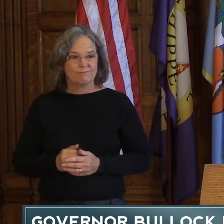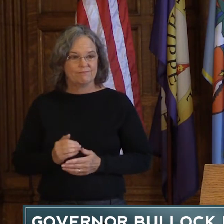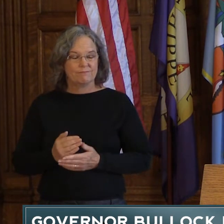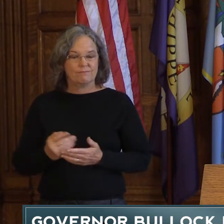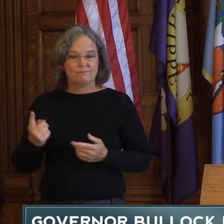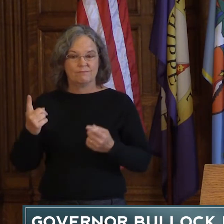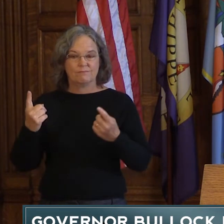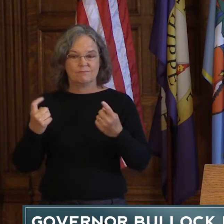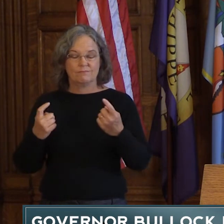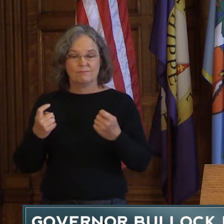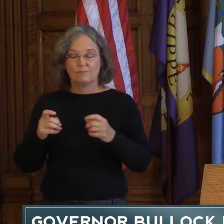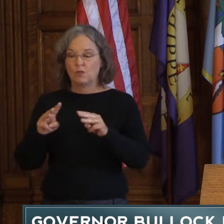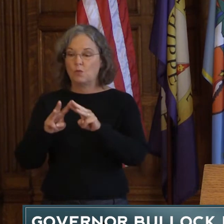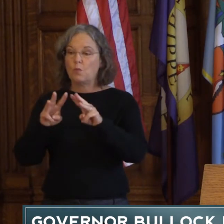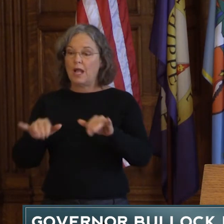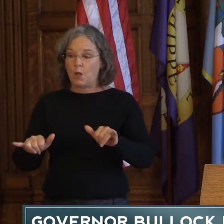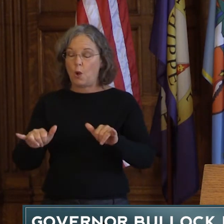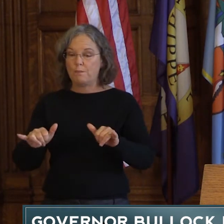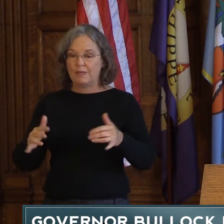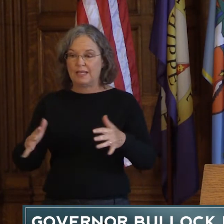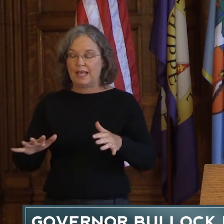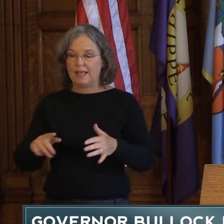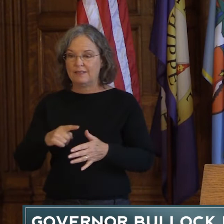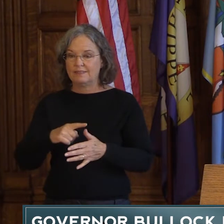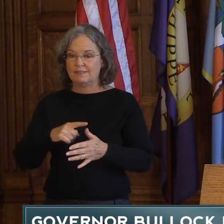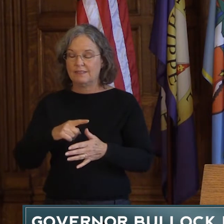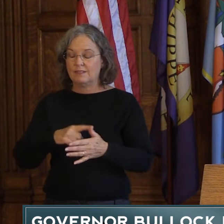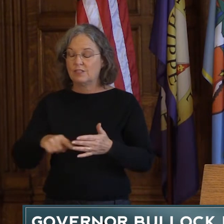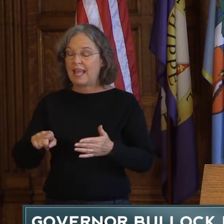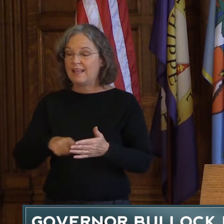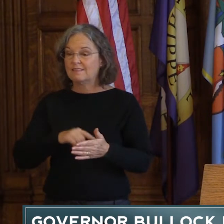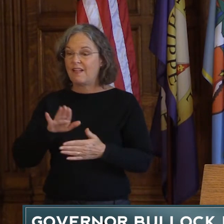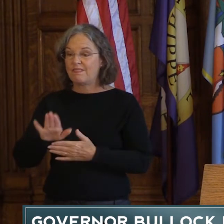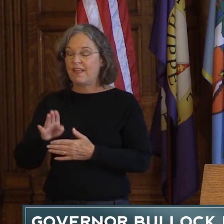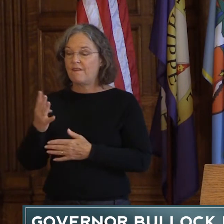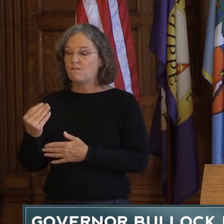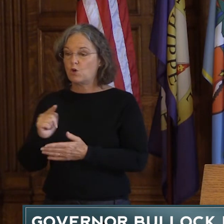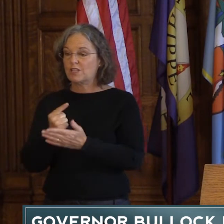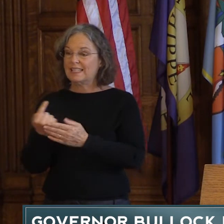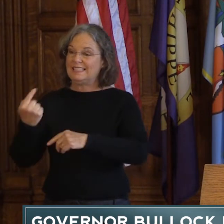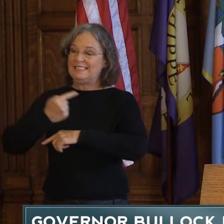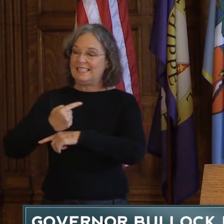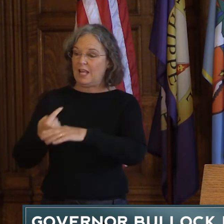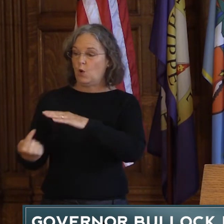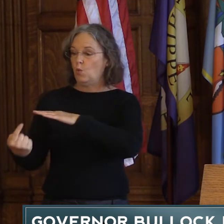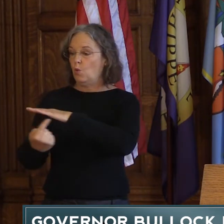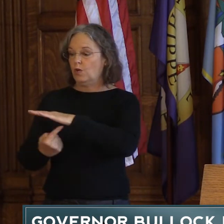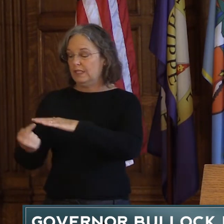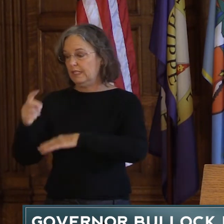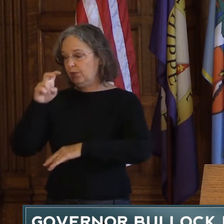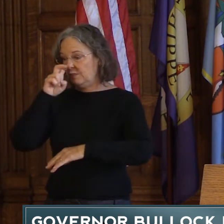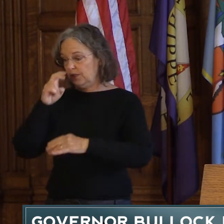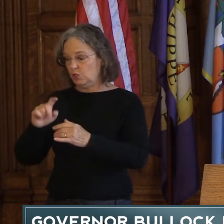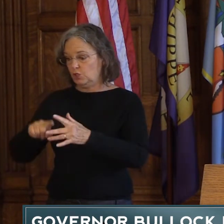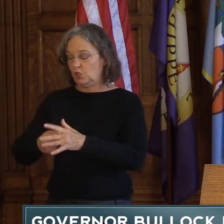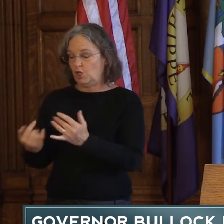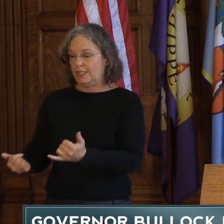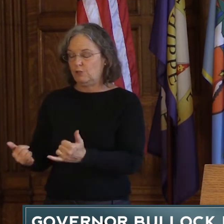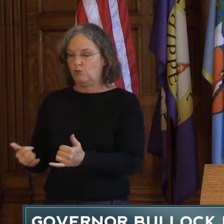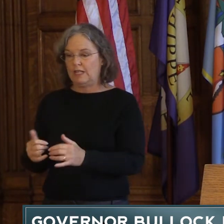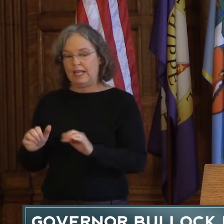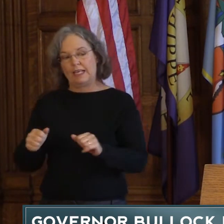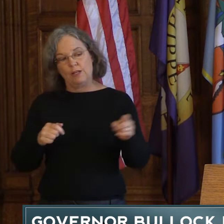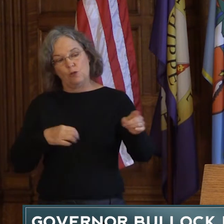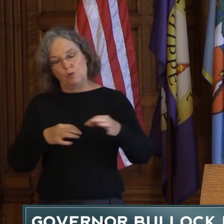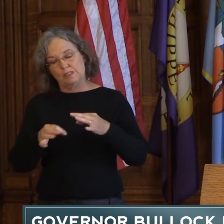their governor actually lifted that 14-day quarantine restriction starting today. Can you explain your rationale, maybe why